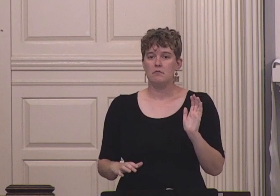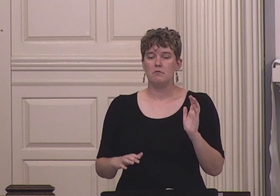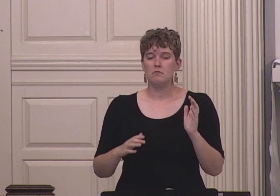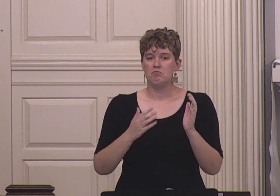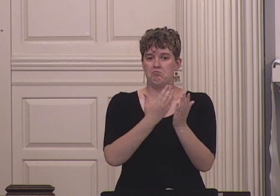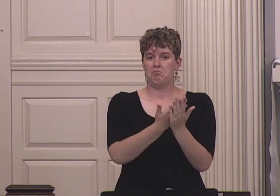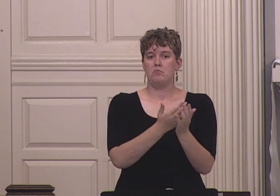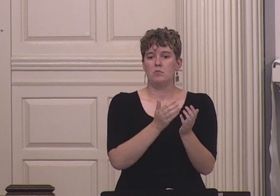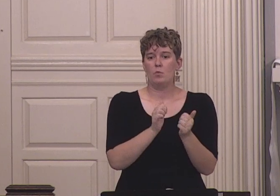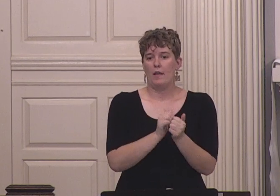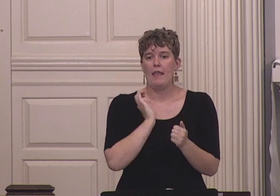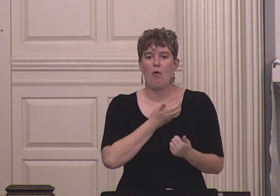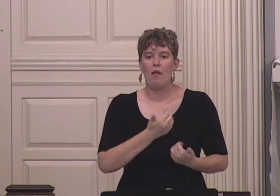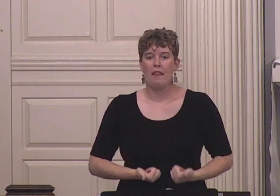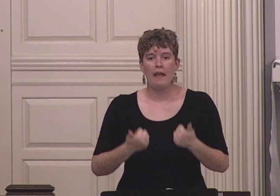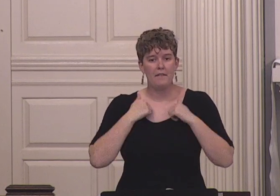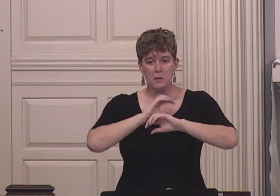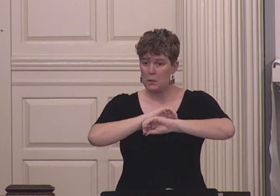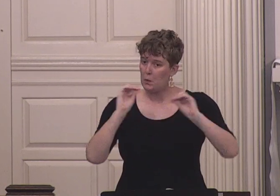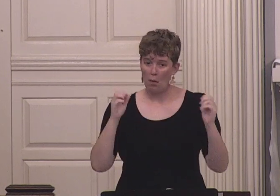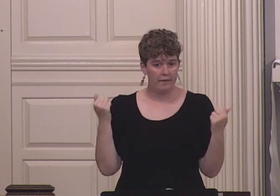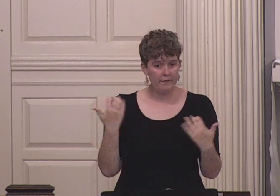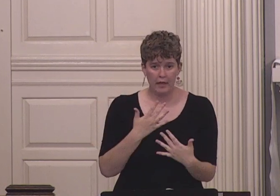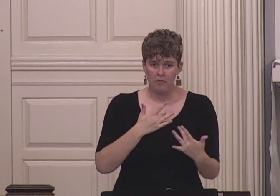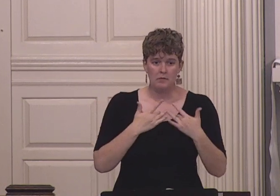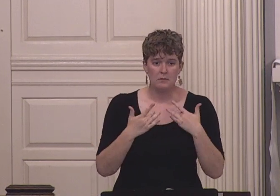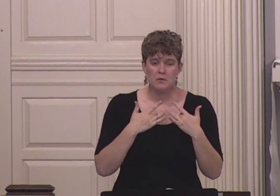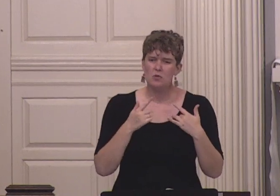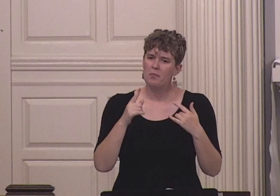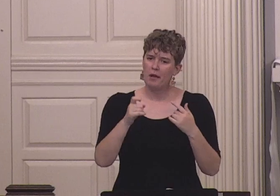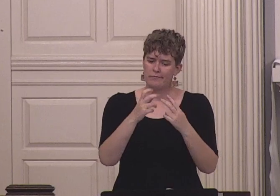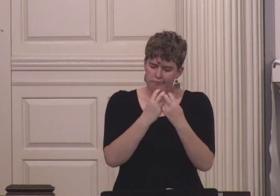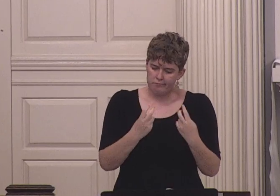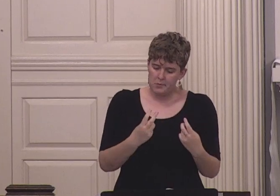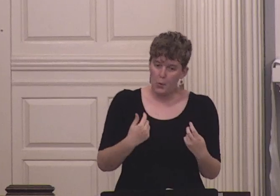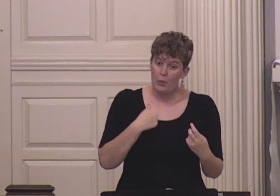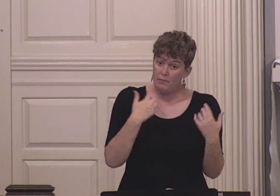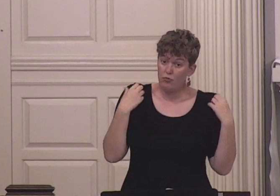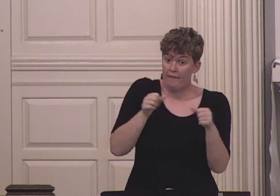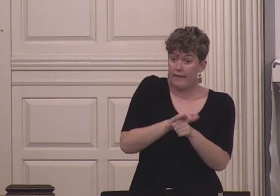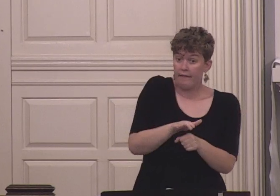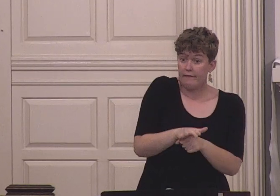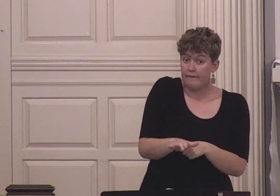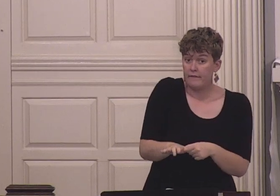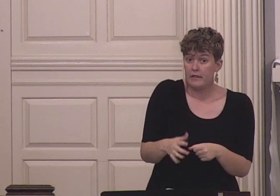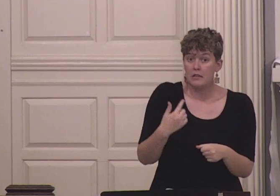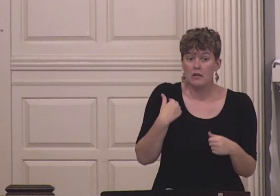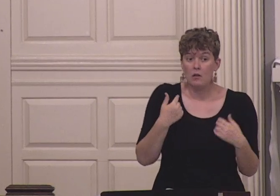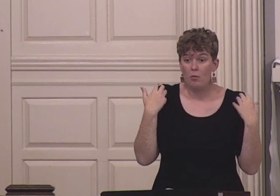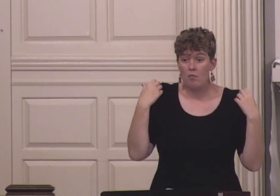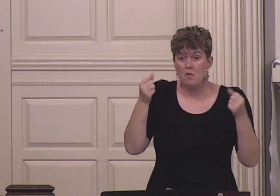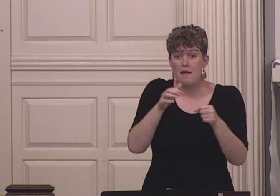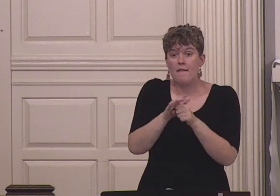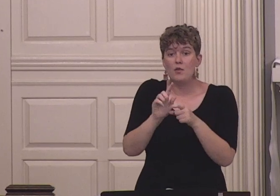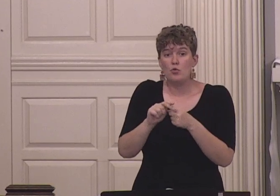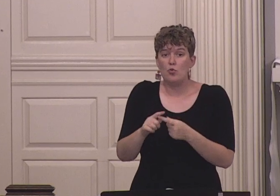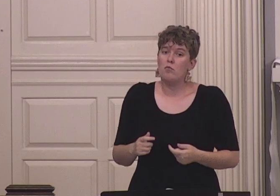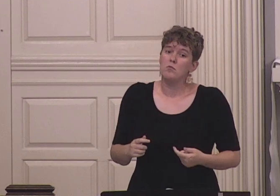So we need to ask ourselves, are we courageous enough? Are we bold enough to live our